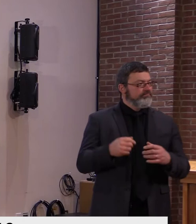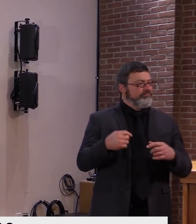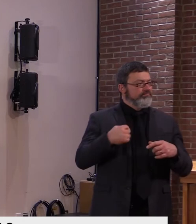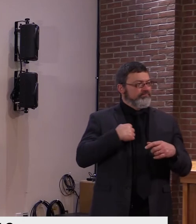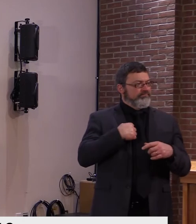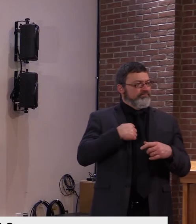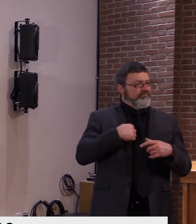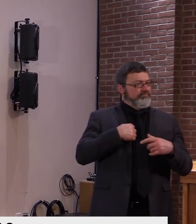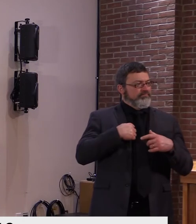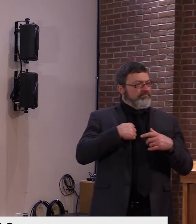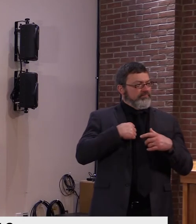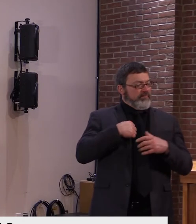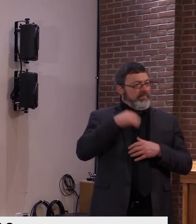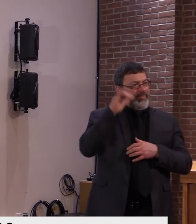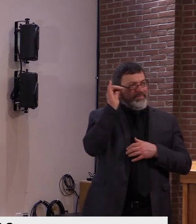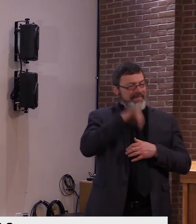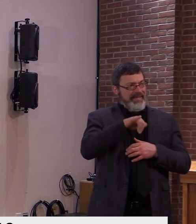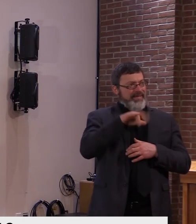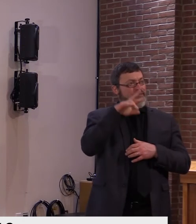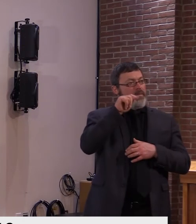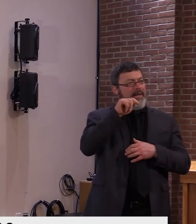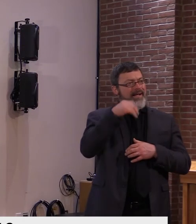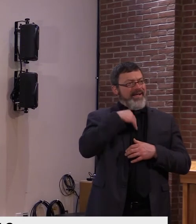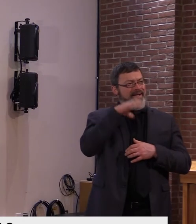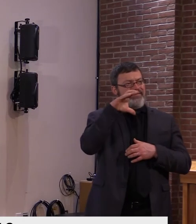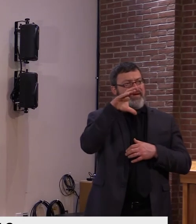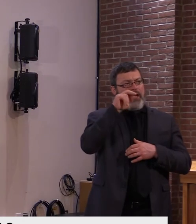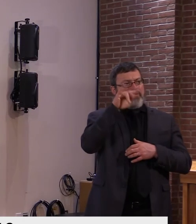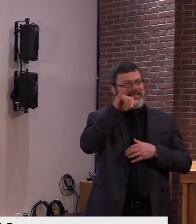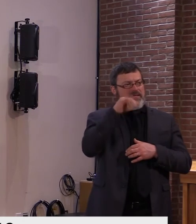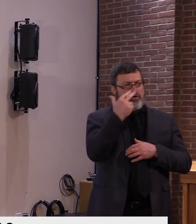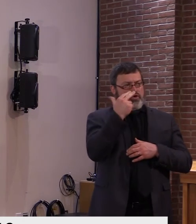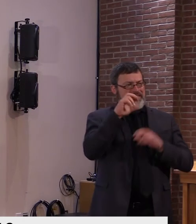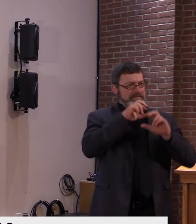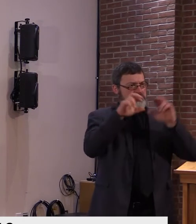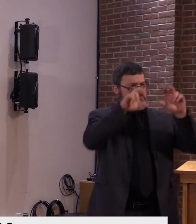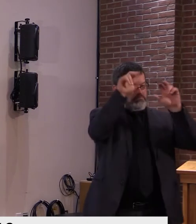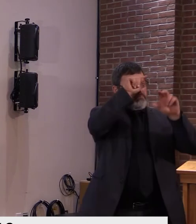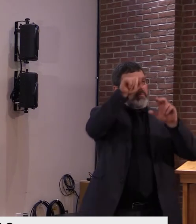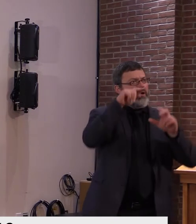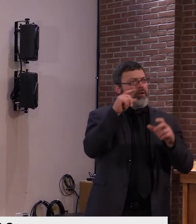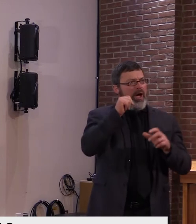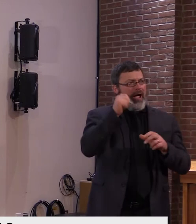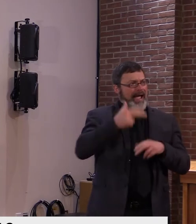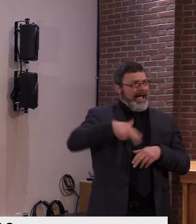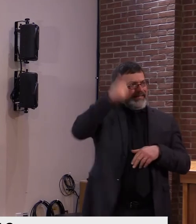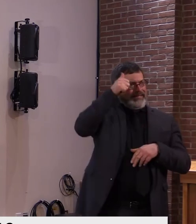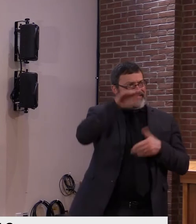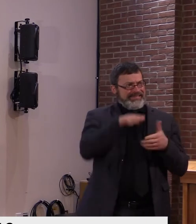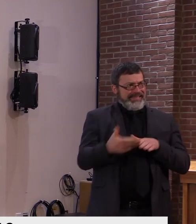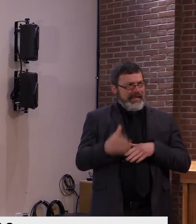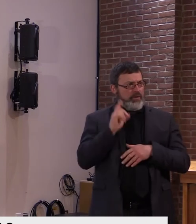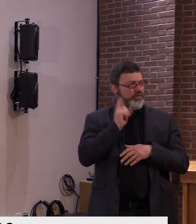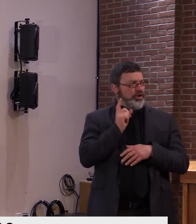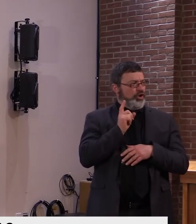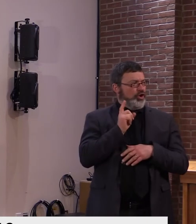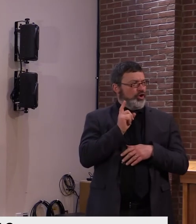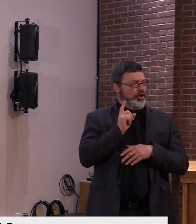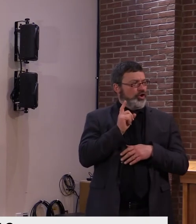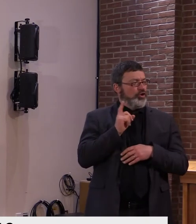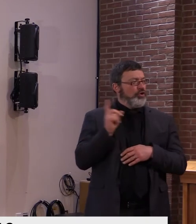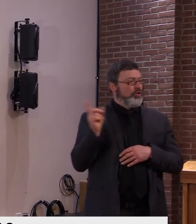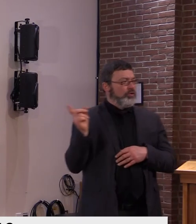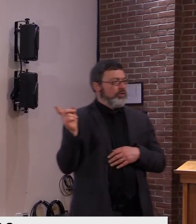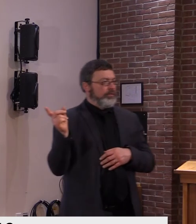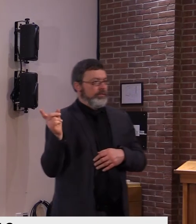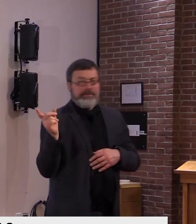that's correct, but I don't have the data on that. I just don't, and we'll have more as